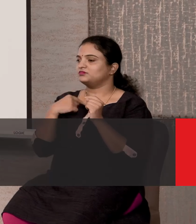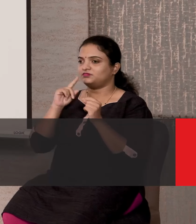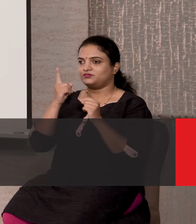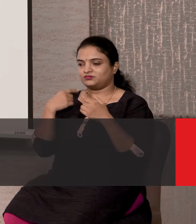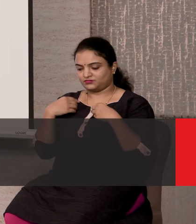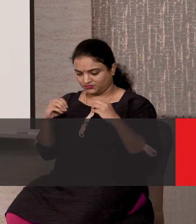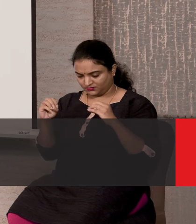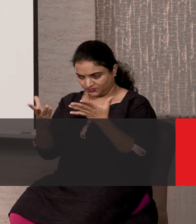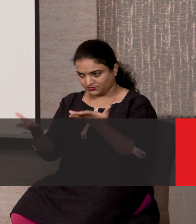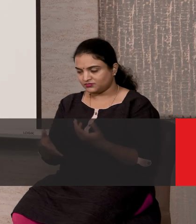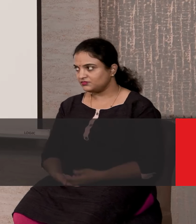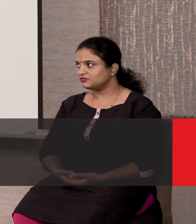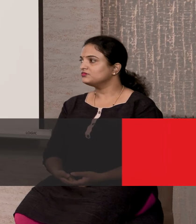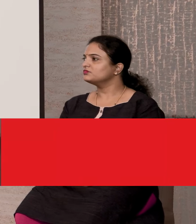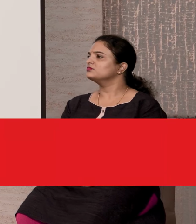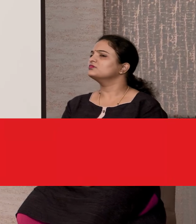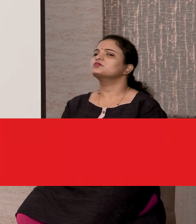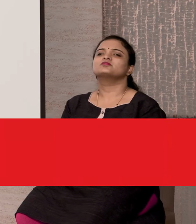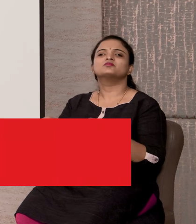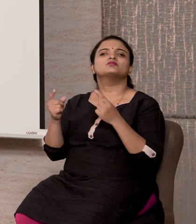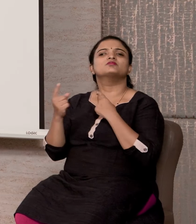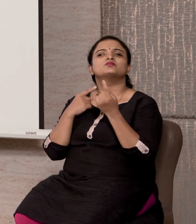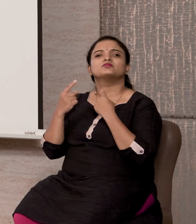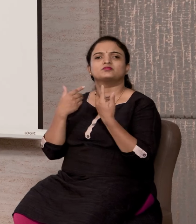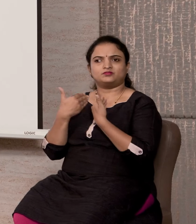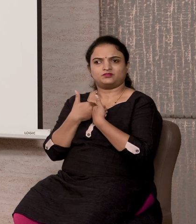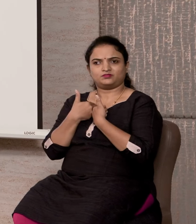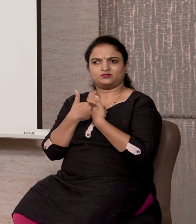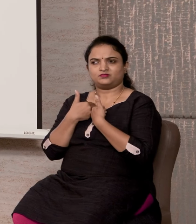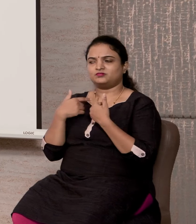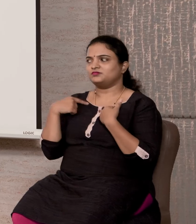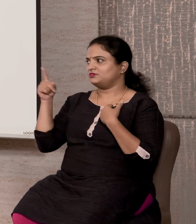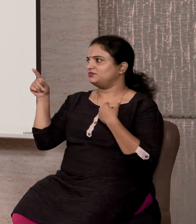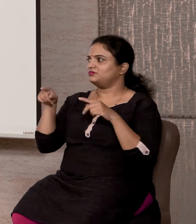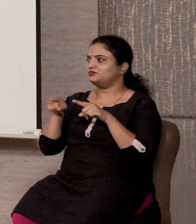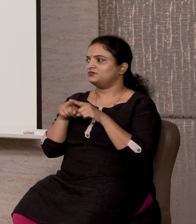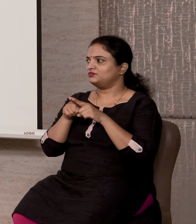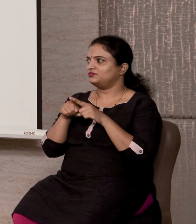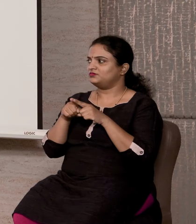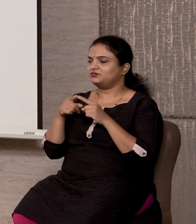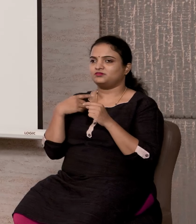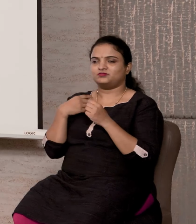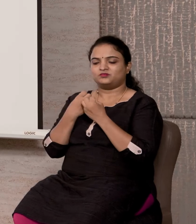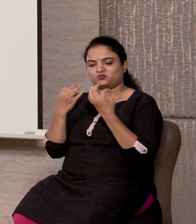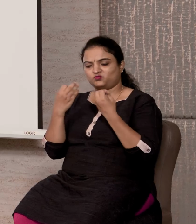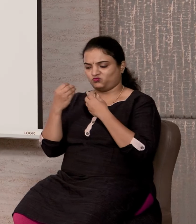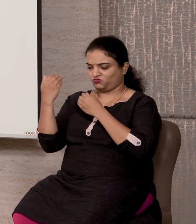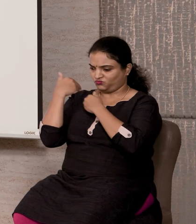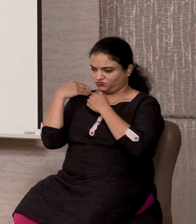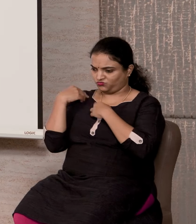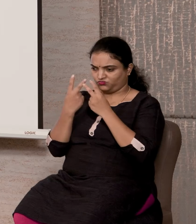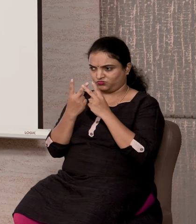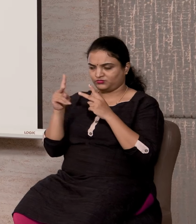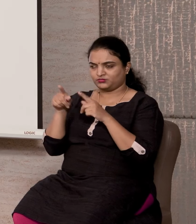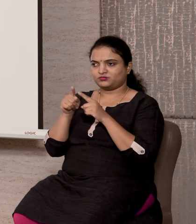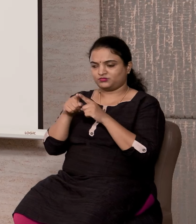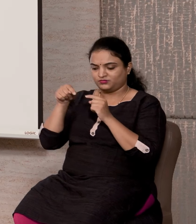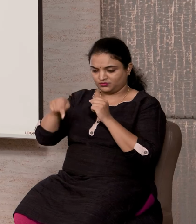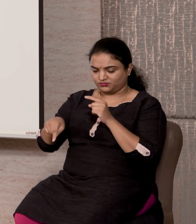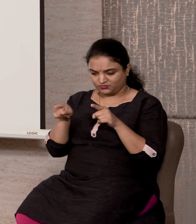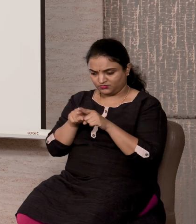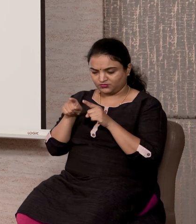get started, right? So firstly, I'll talk about me. So as Asha introduced, so I love to wear multiple hats. So currently, I wear